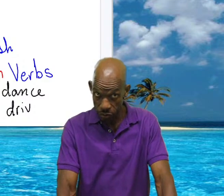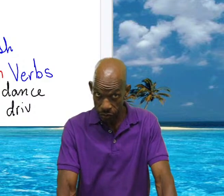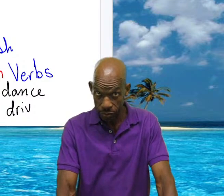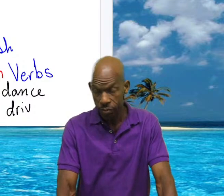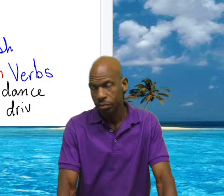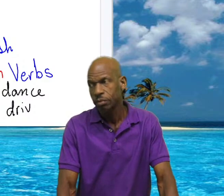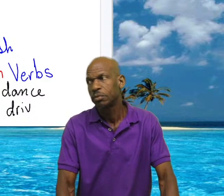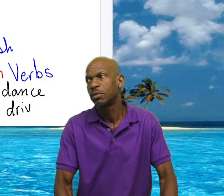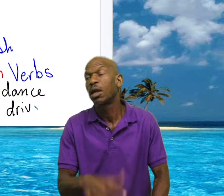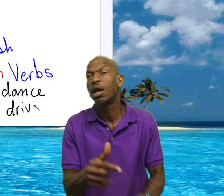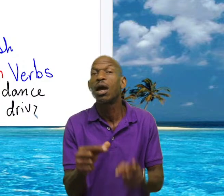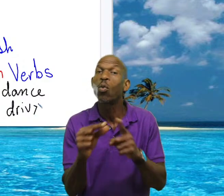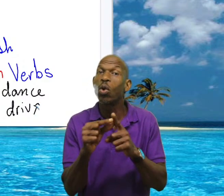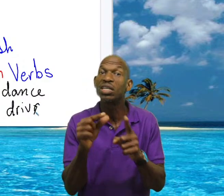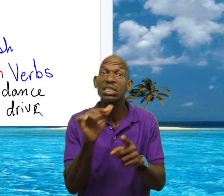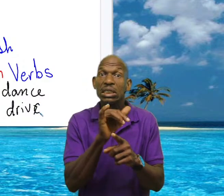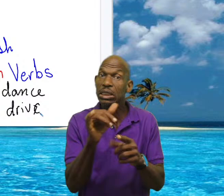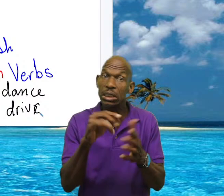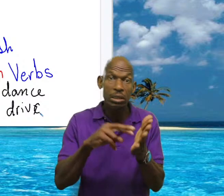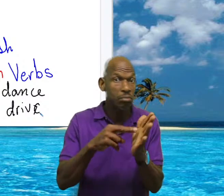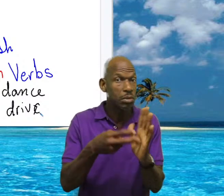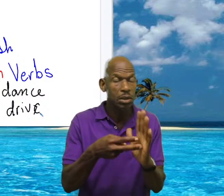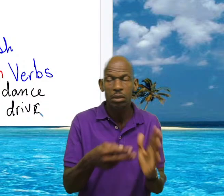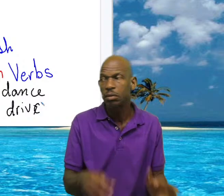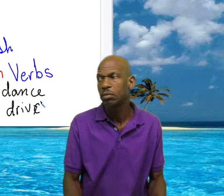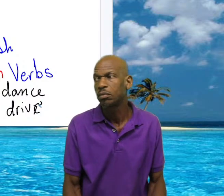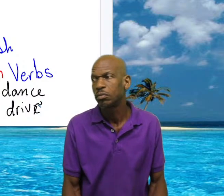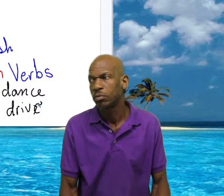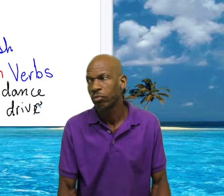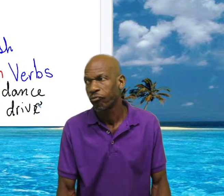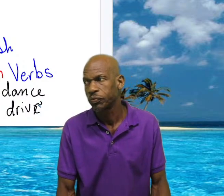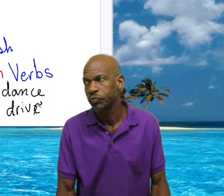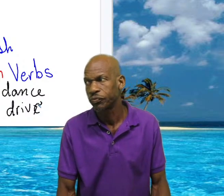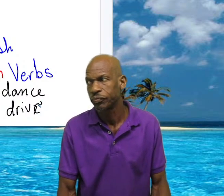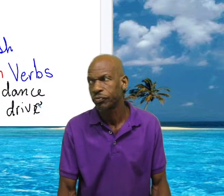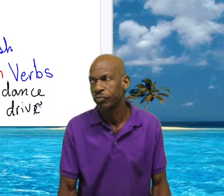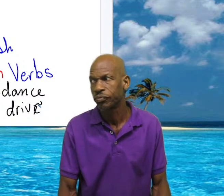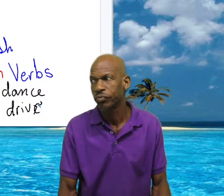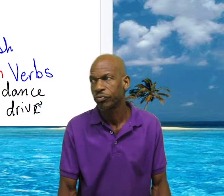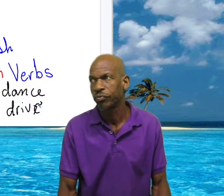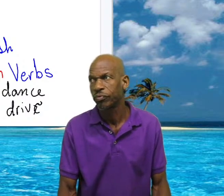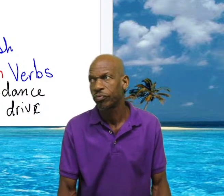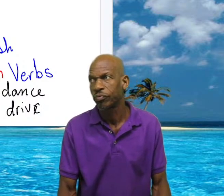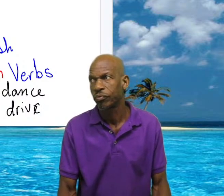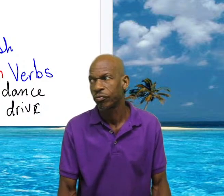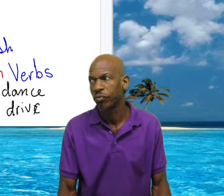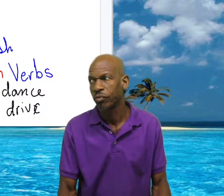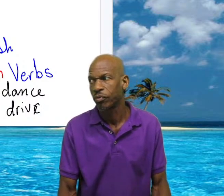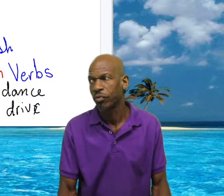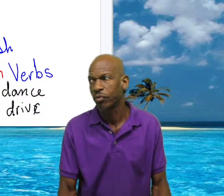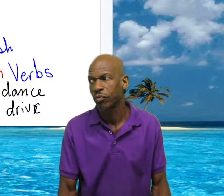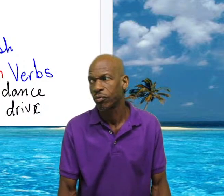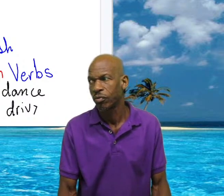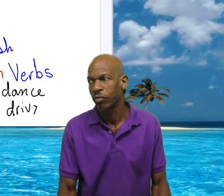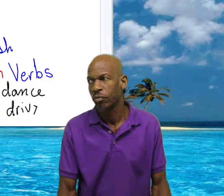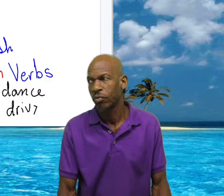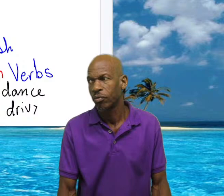that have the same meaning as these words. And what I'm going to do is, These words are called synonyms,